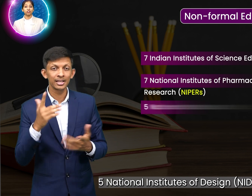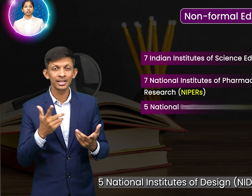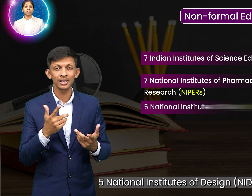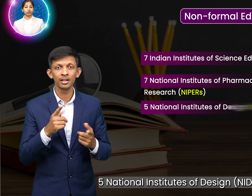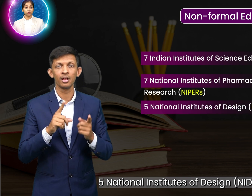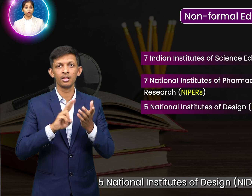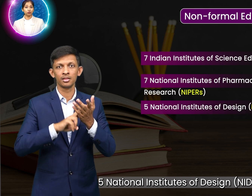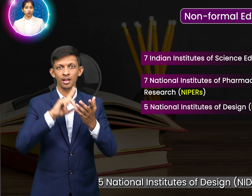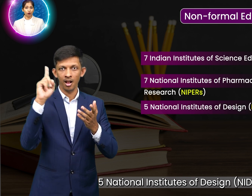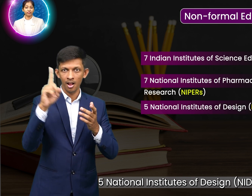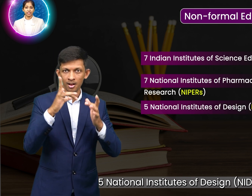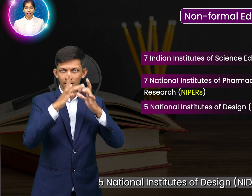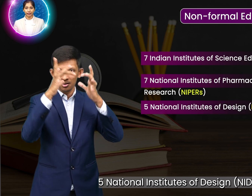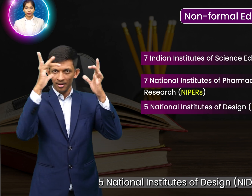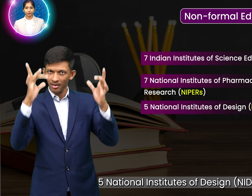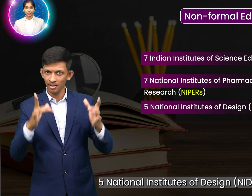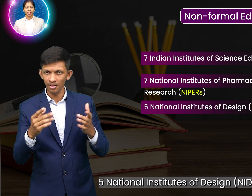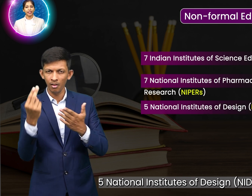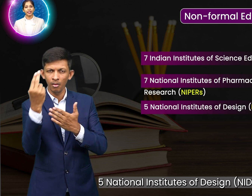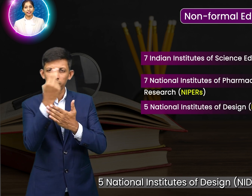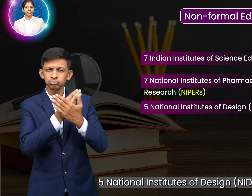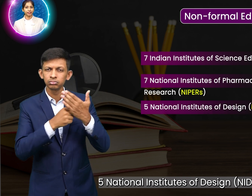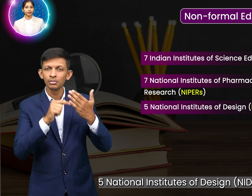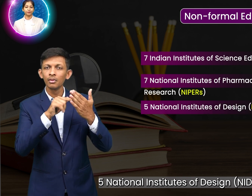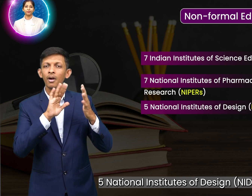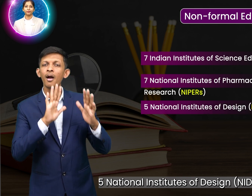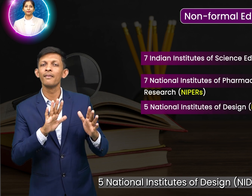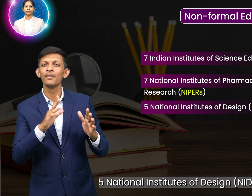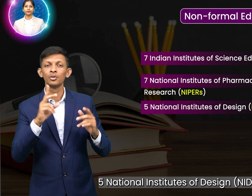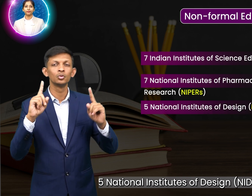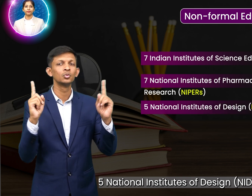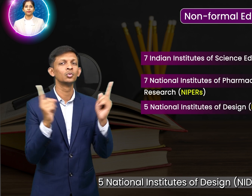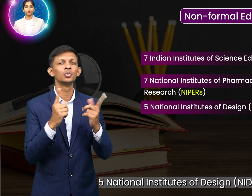5 National Institutes of Design (NID),